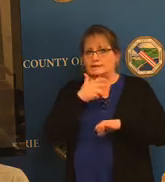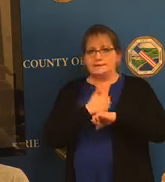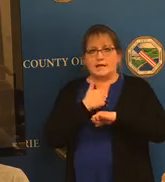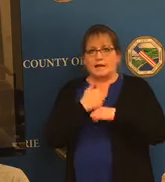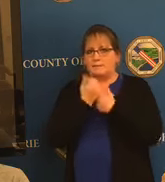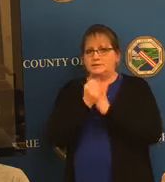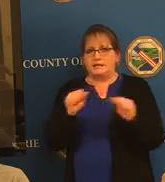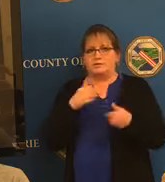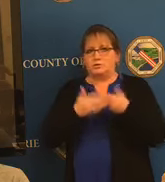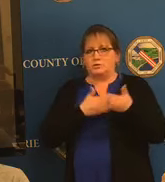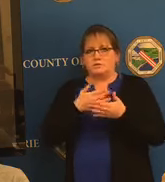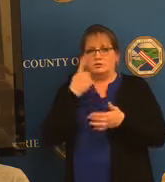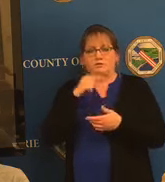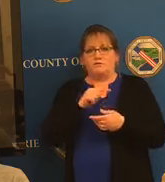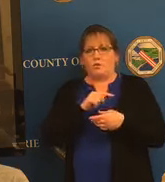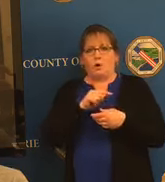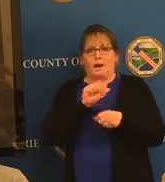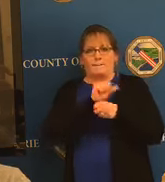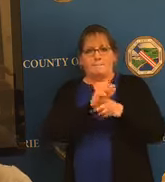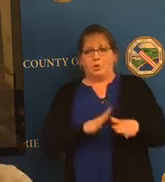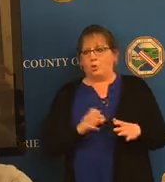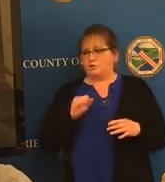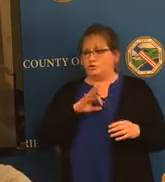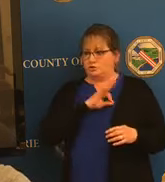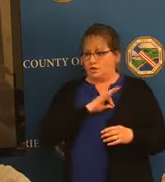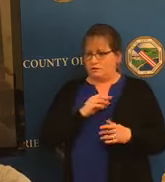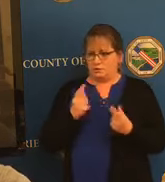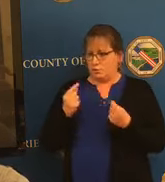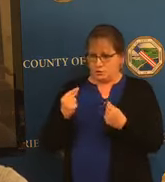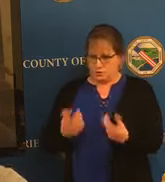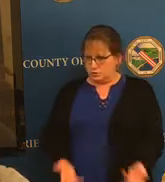for employees or staff. What recourse is